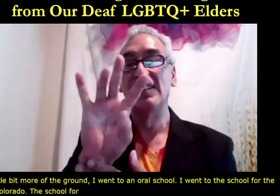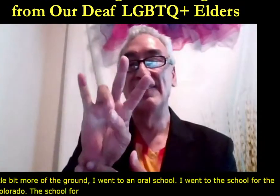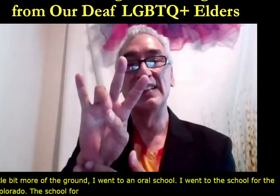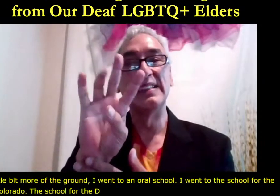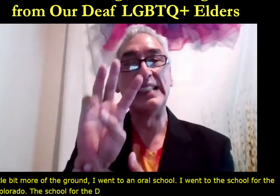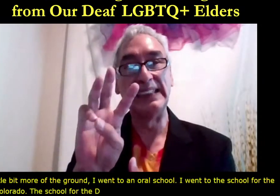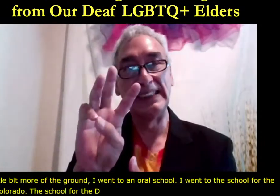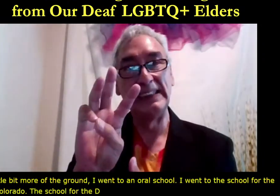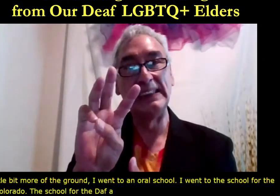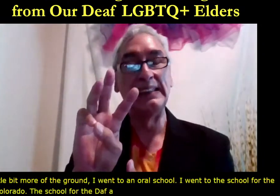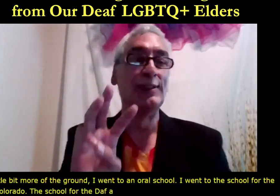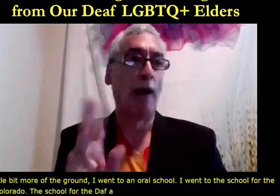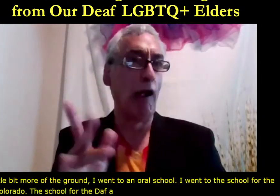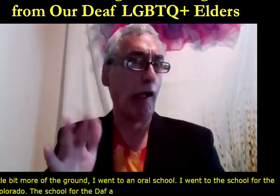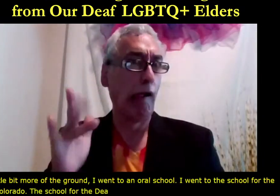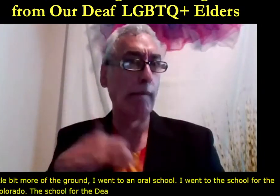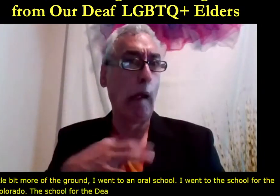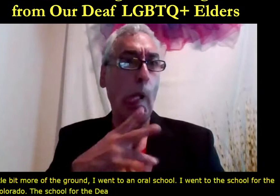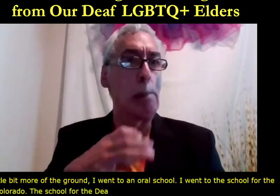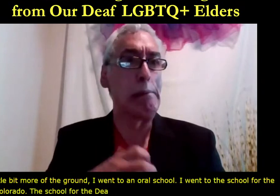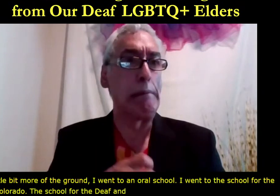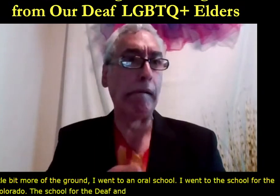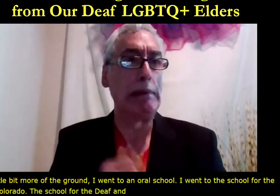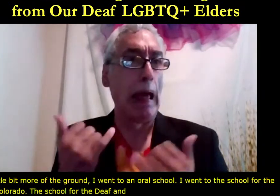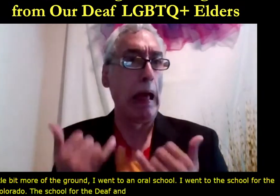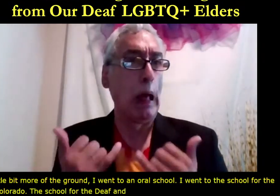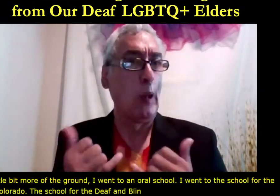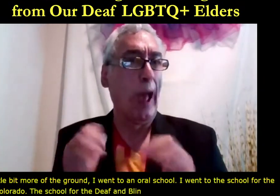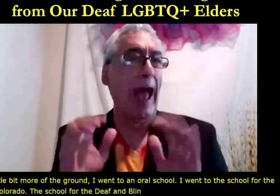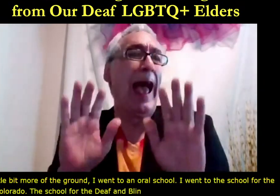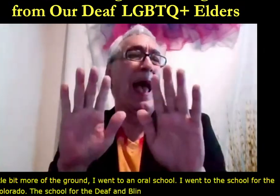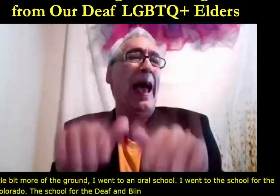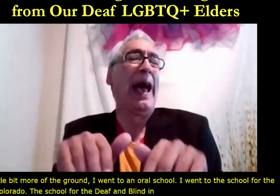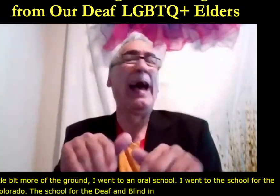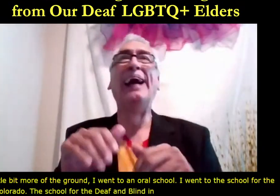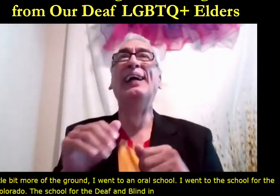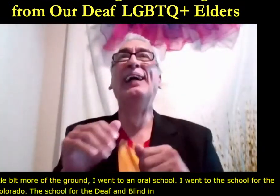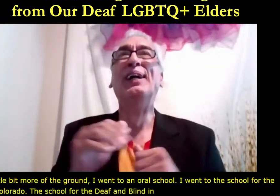i graduated in 1976 so clearly i'm old